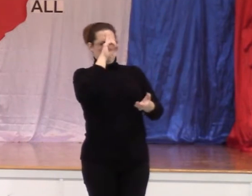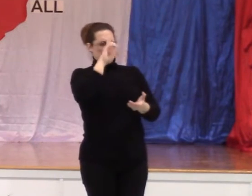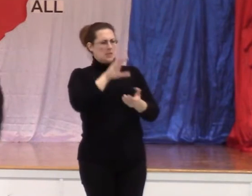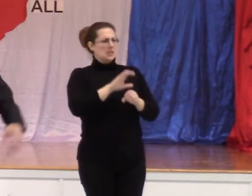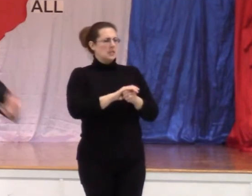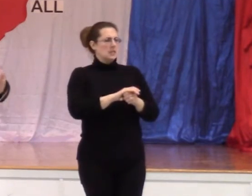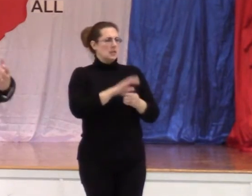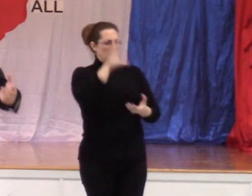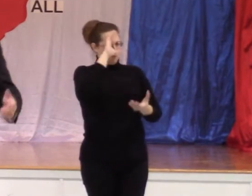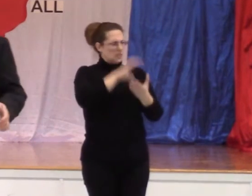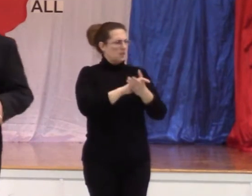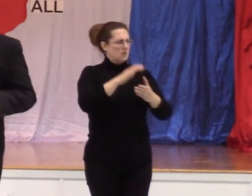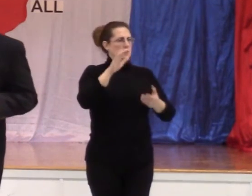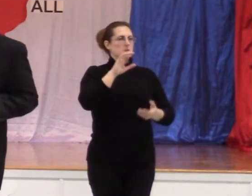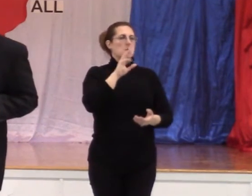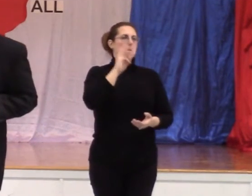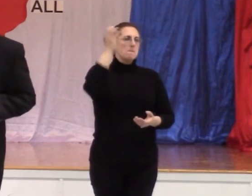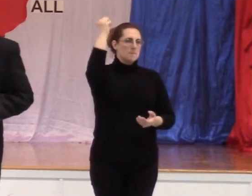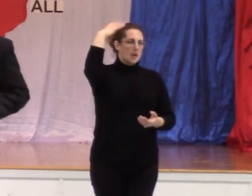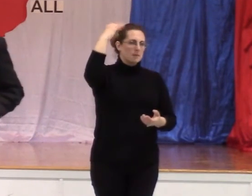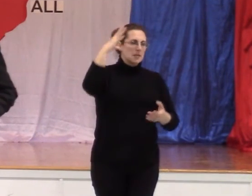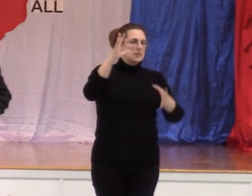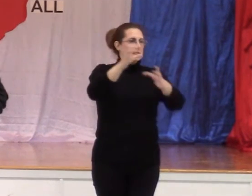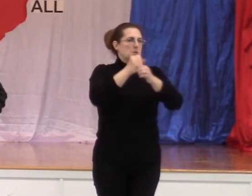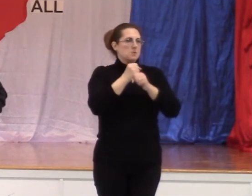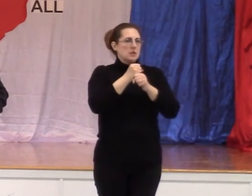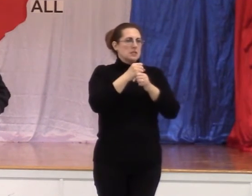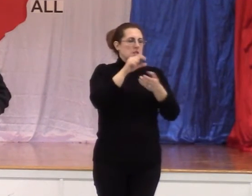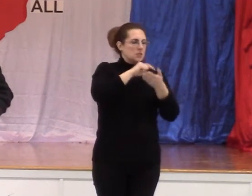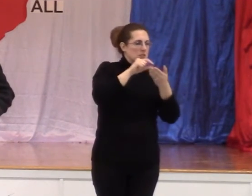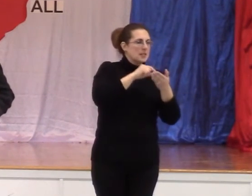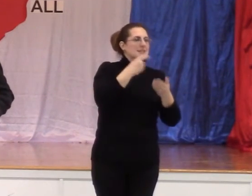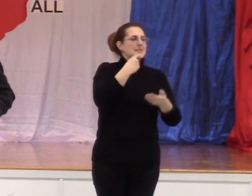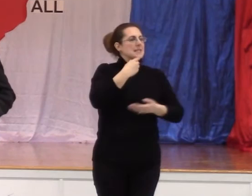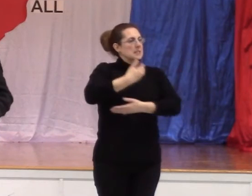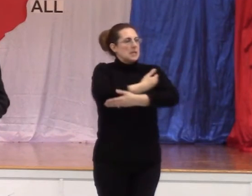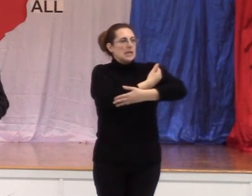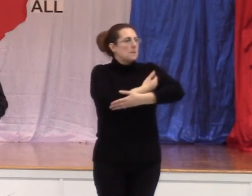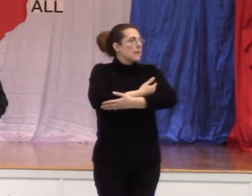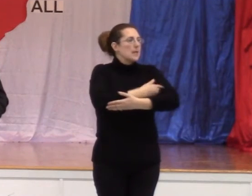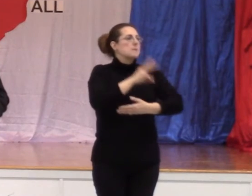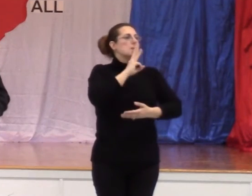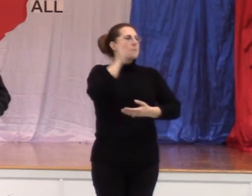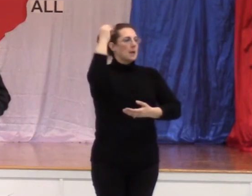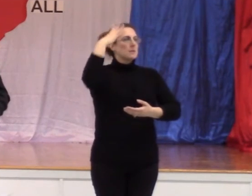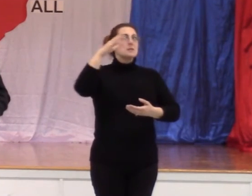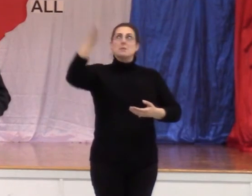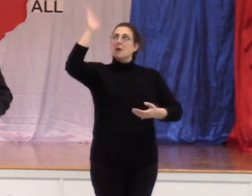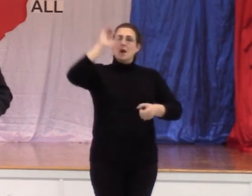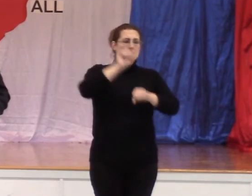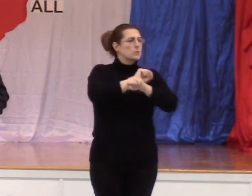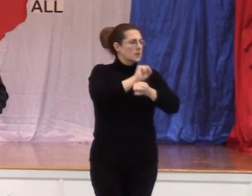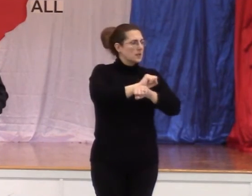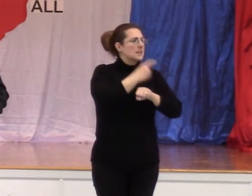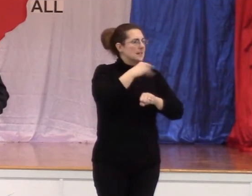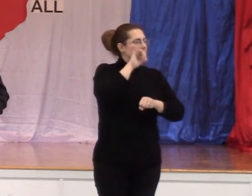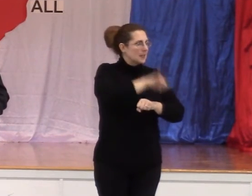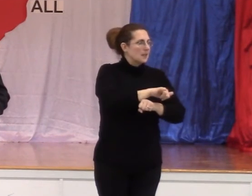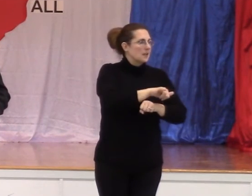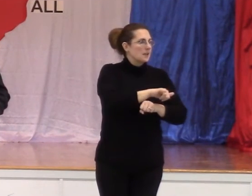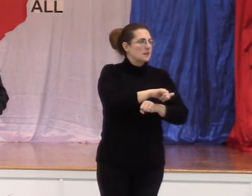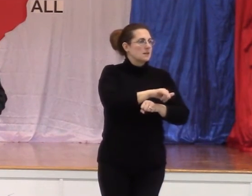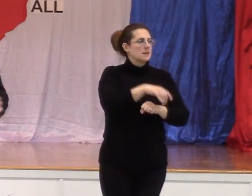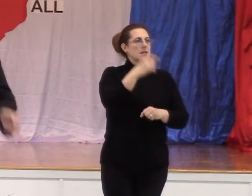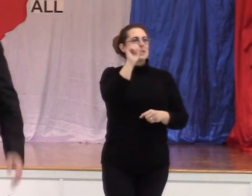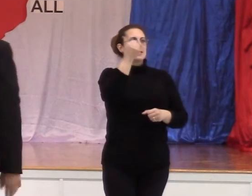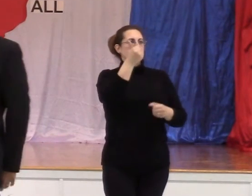and, of course, embraces the teaching of Scripture about infant baptism, that this is God at work. Right? The 10th